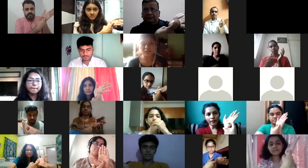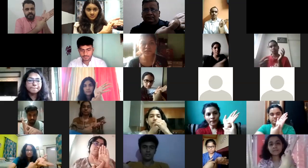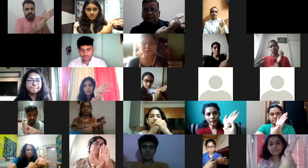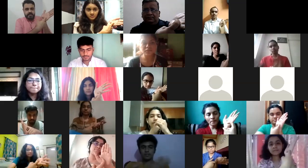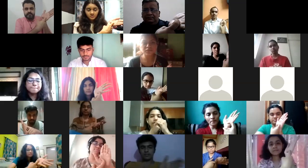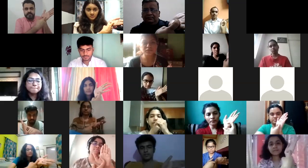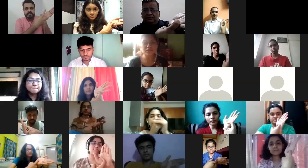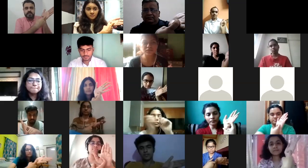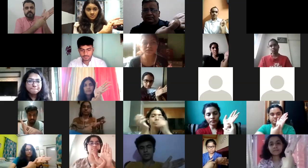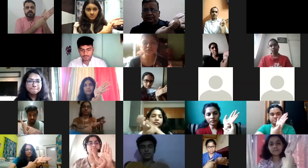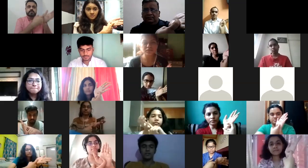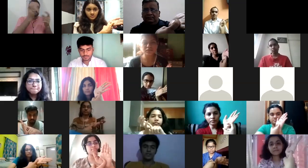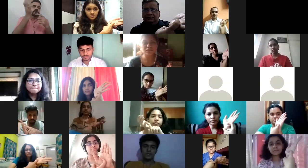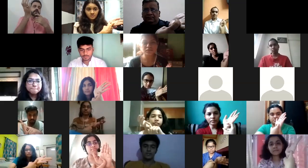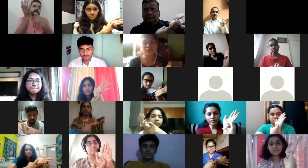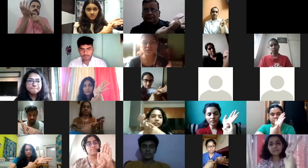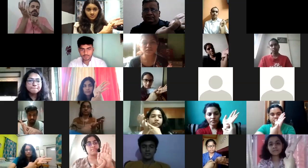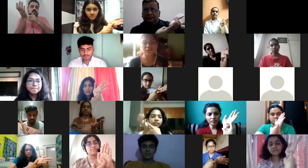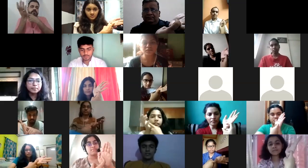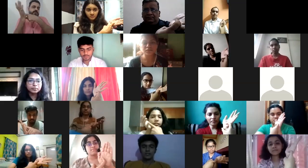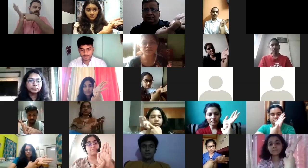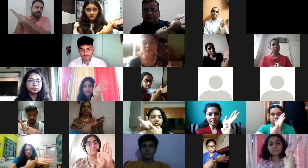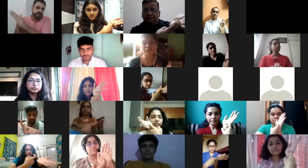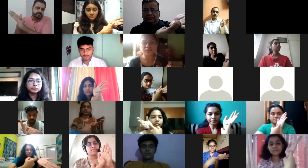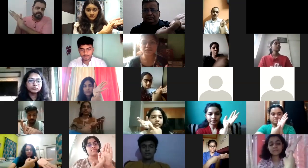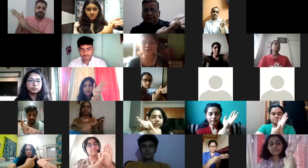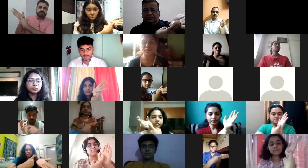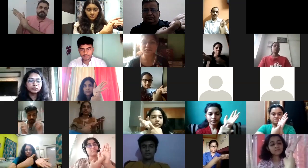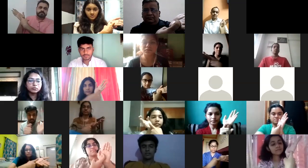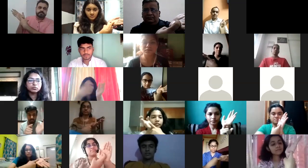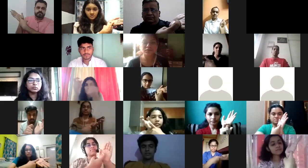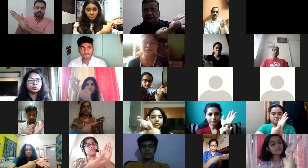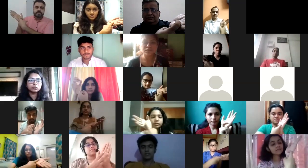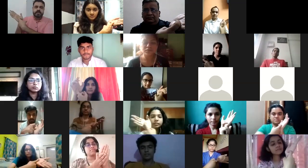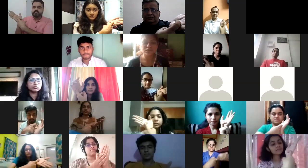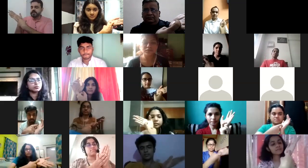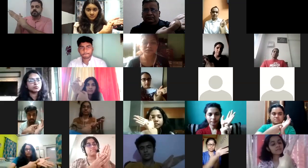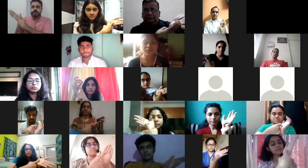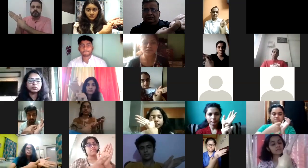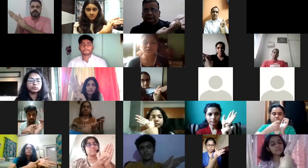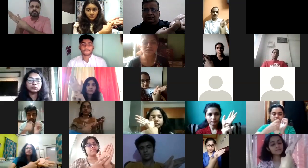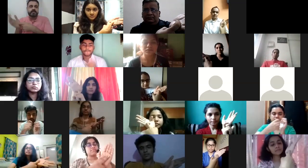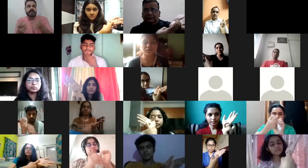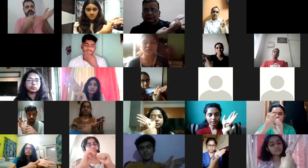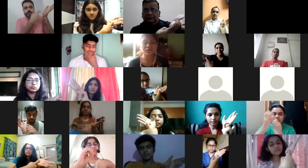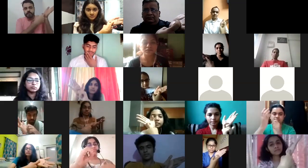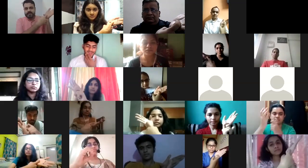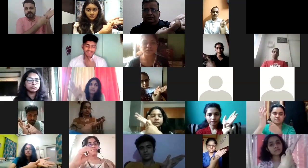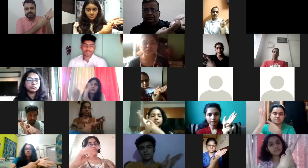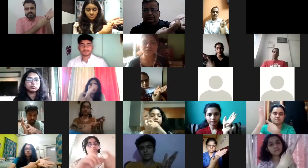any difference. You may just want to inverse your. If you are a left-hander, you may do like this. If you're right-hander, you may do like this.